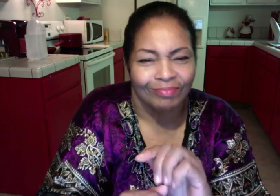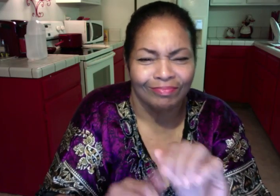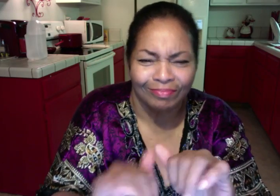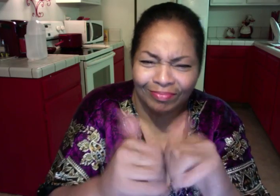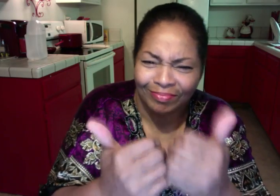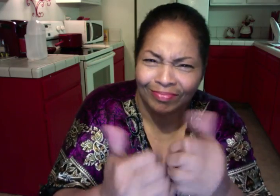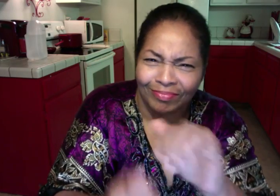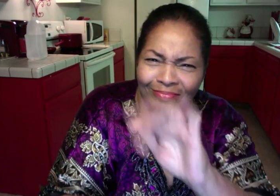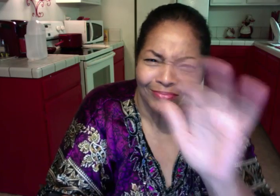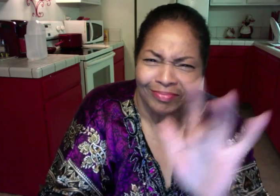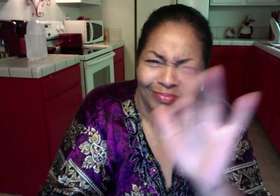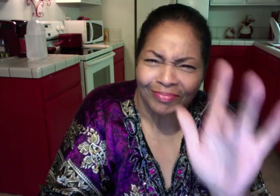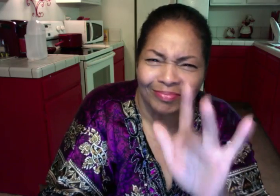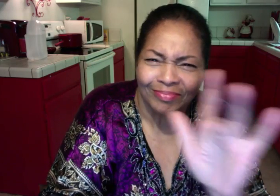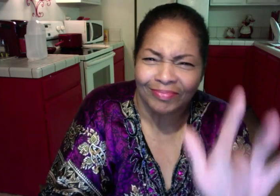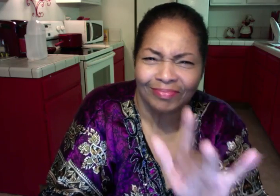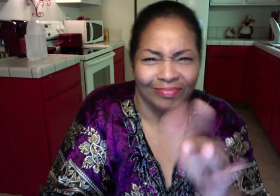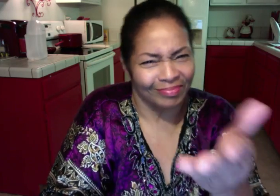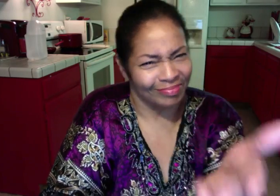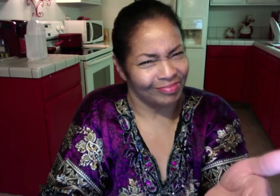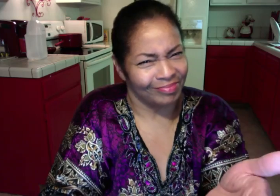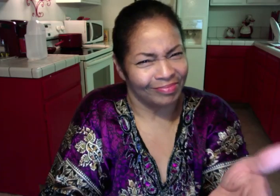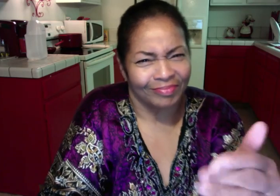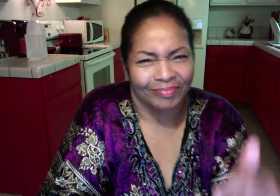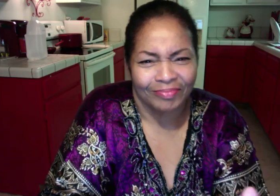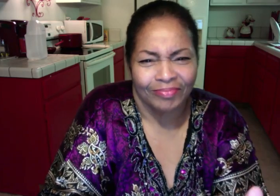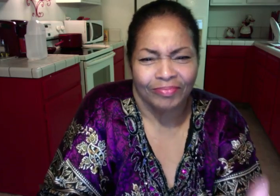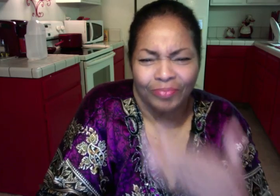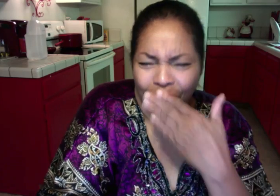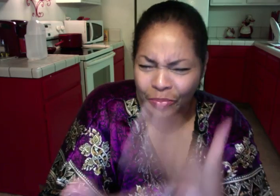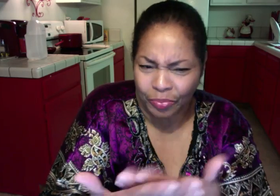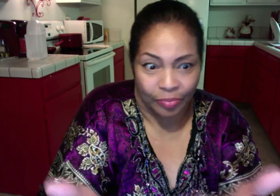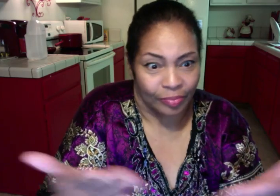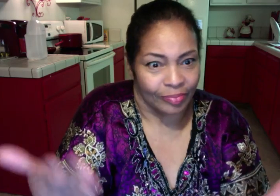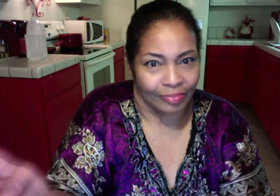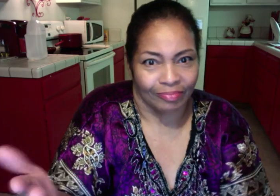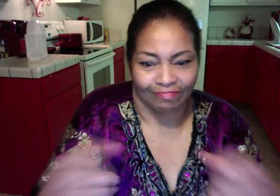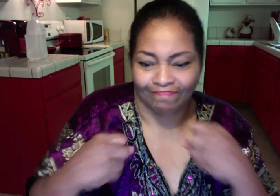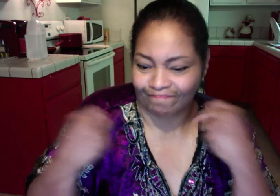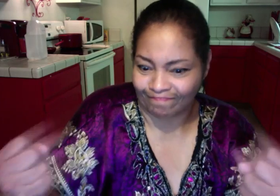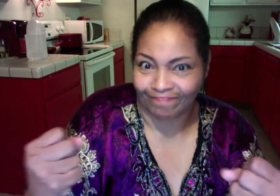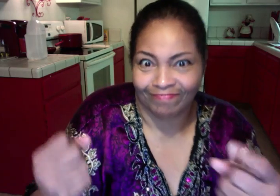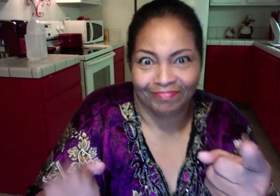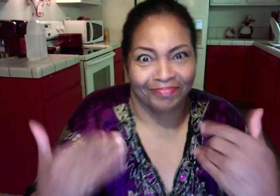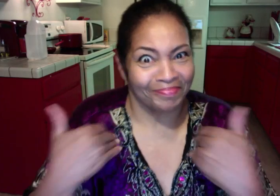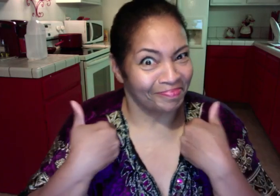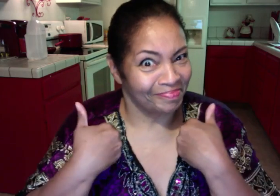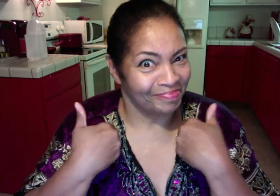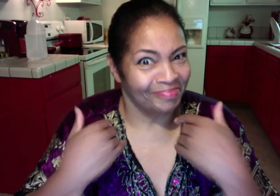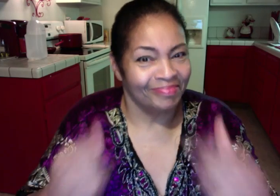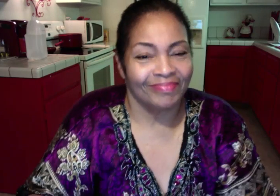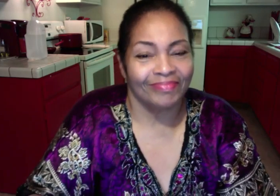the benefits you have coming to you, the power that you have at your disposal. And He will teach you how to use that